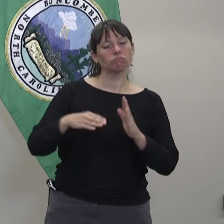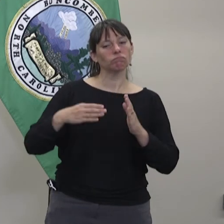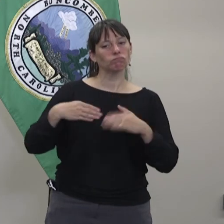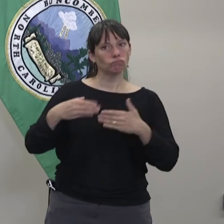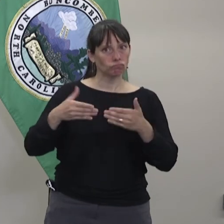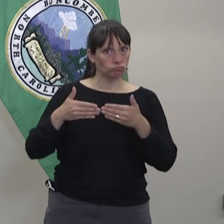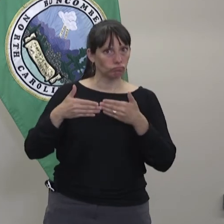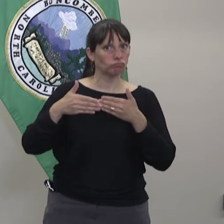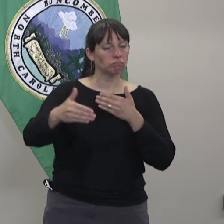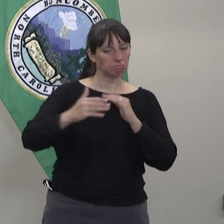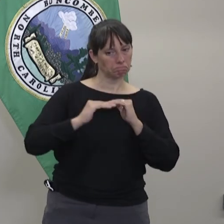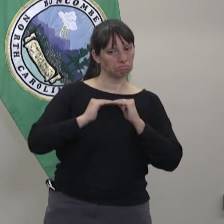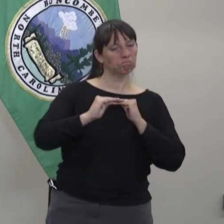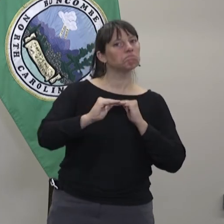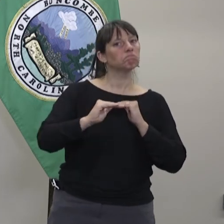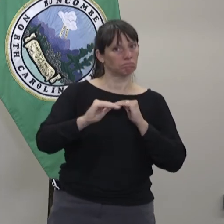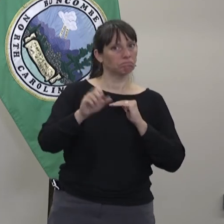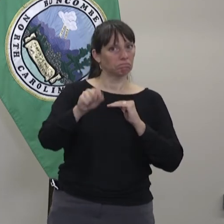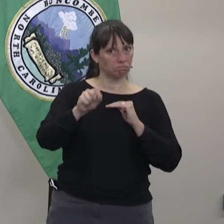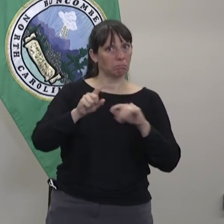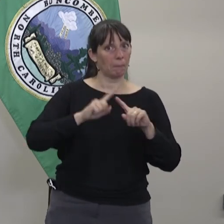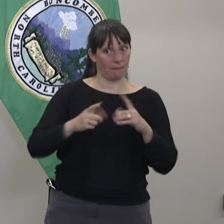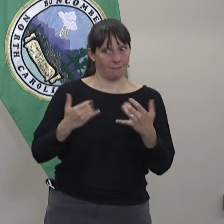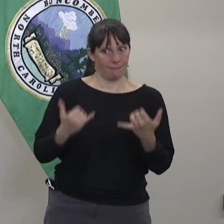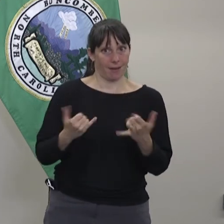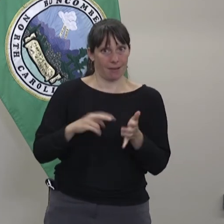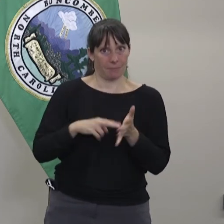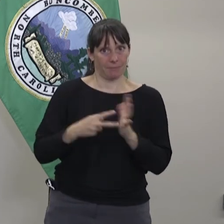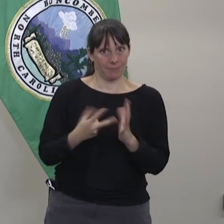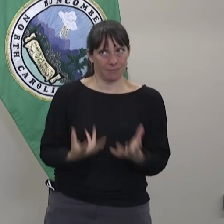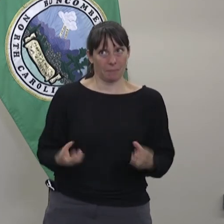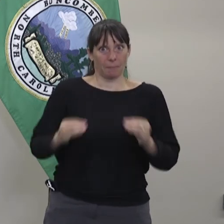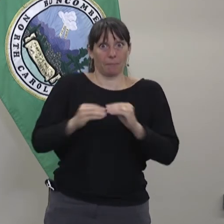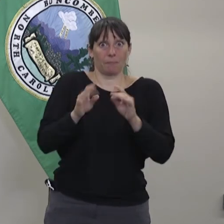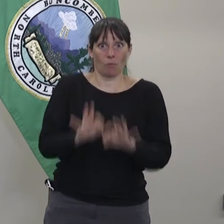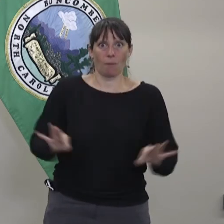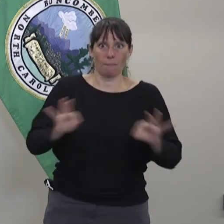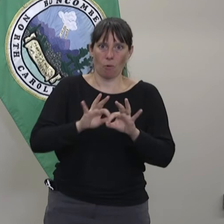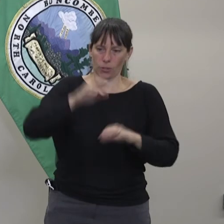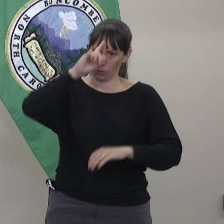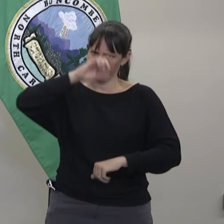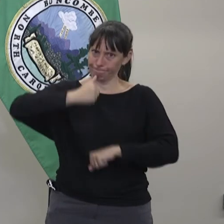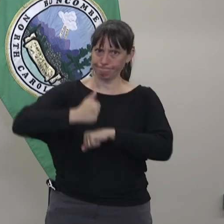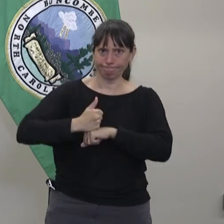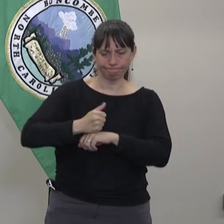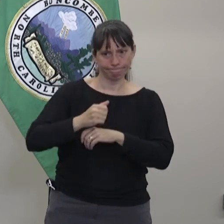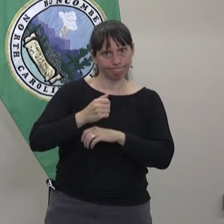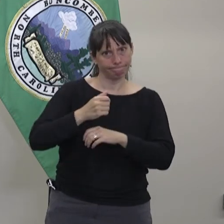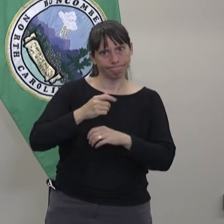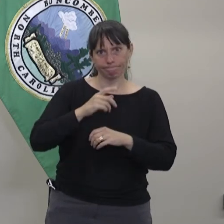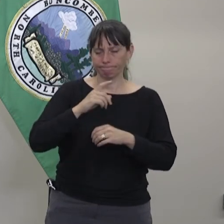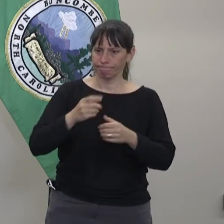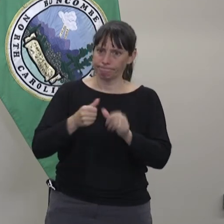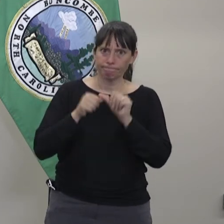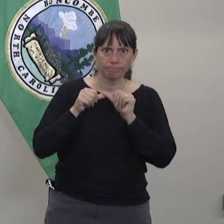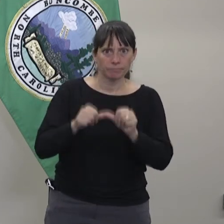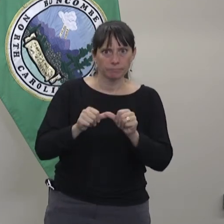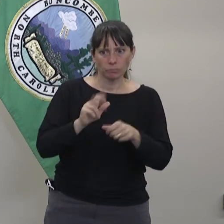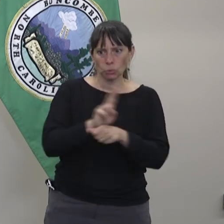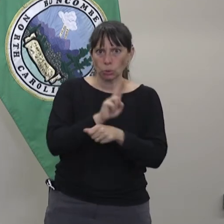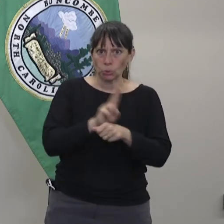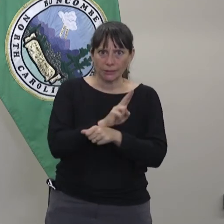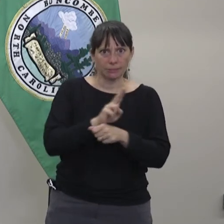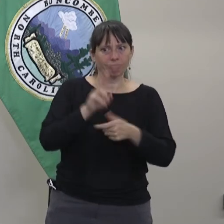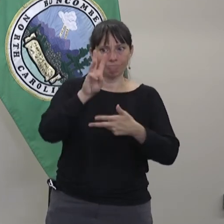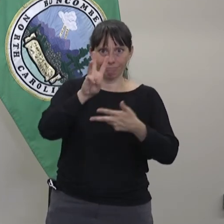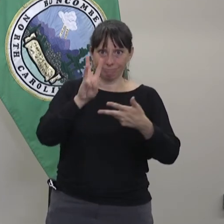to slow and stop the spread of COVID-19 in our communities. Remember to stay 6 feet apart, wash your hands, and wear